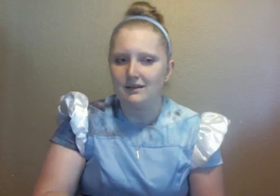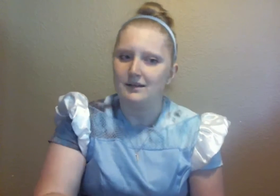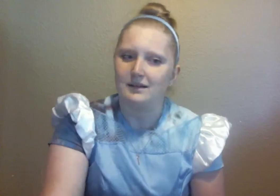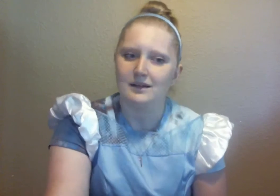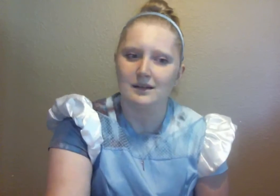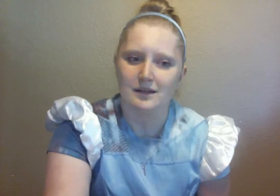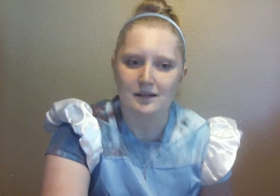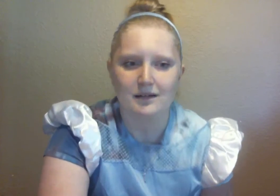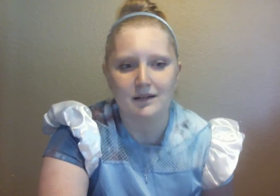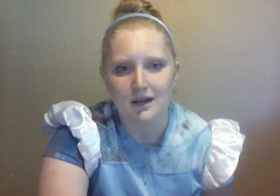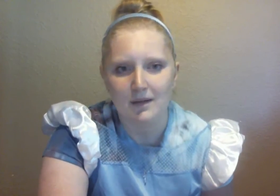fantasy.